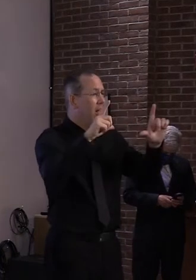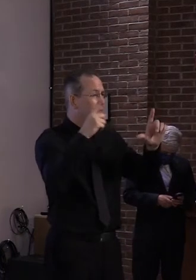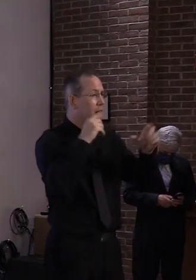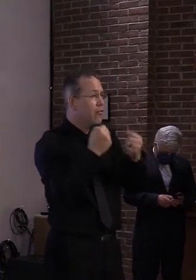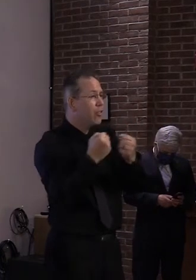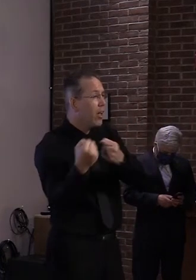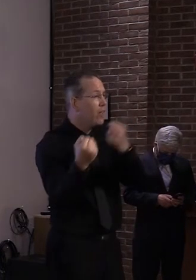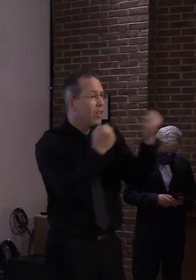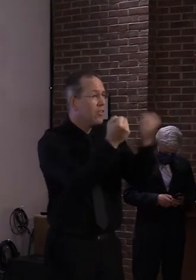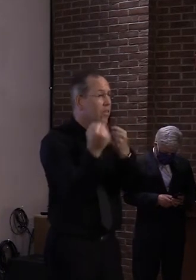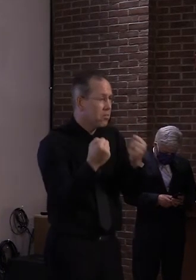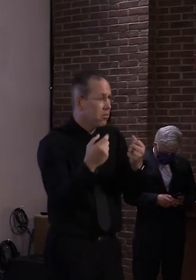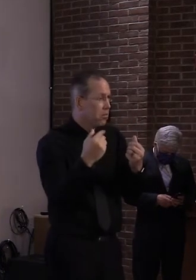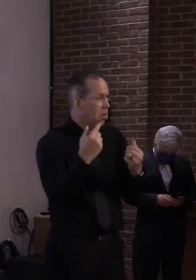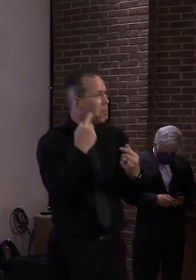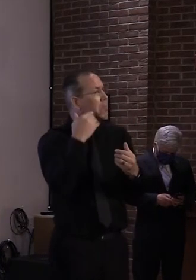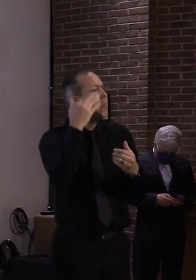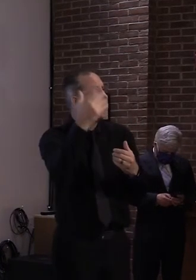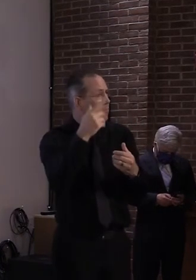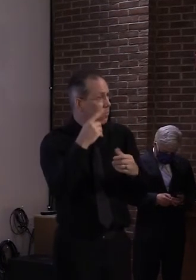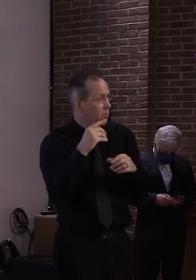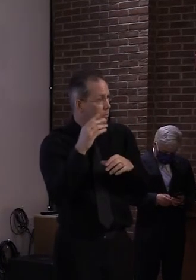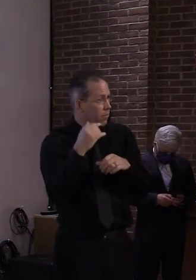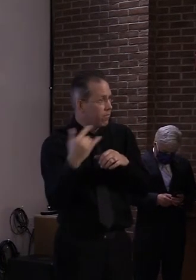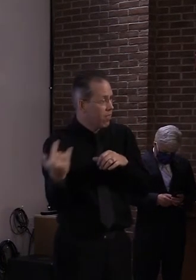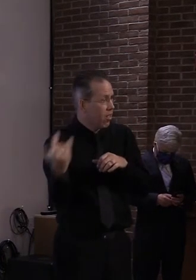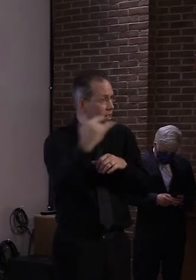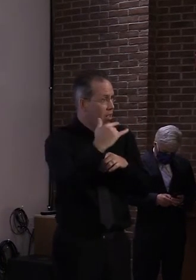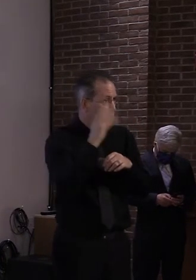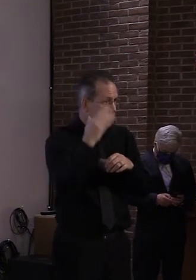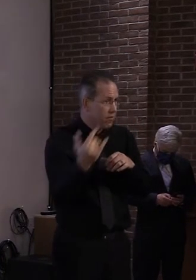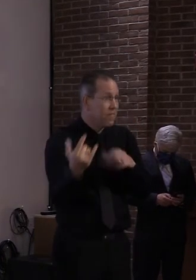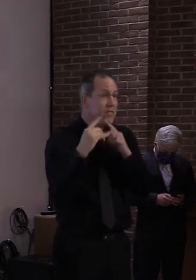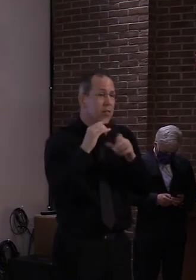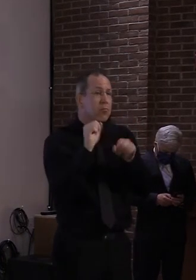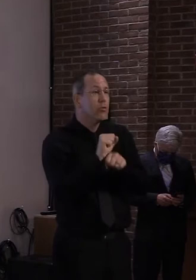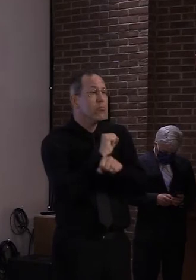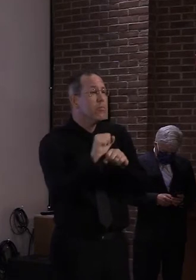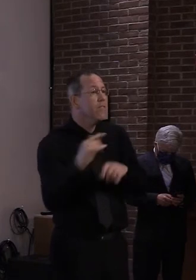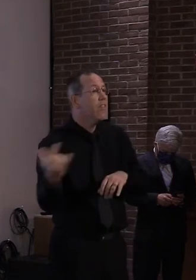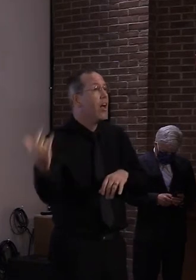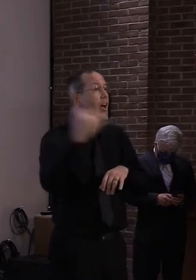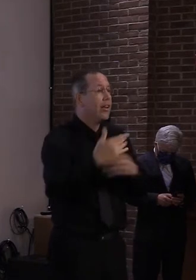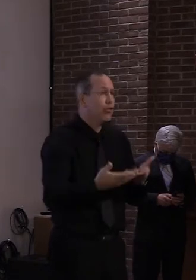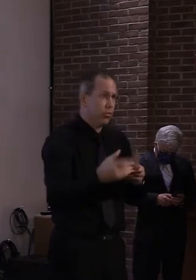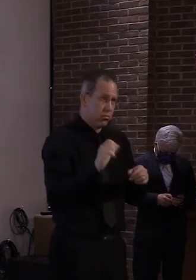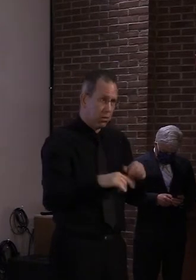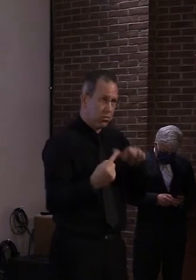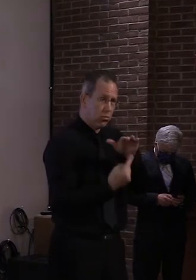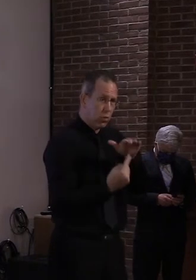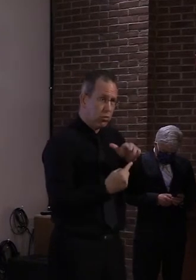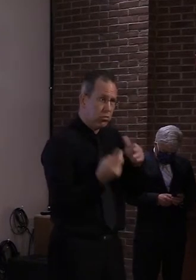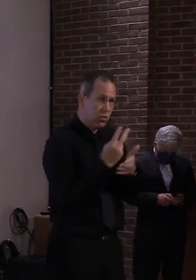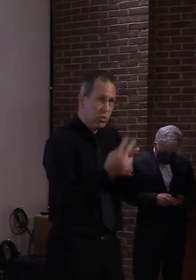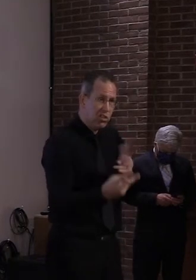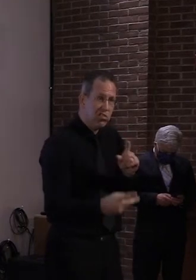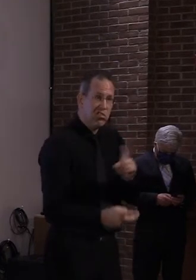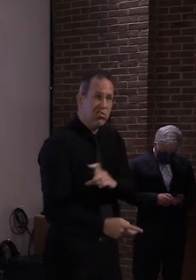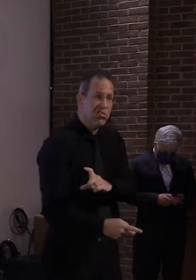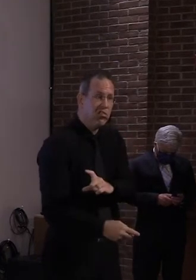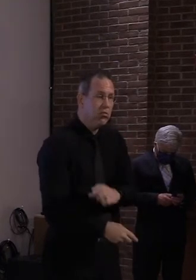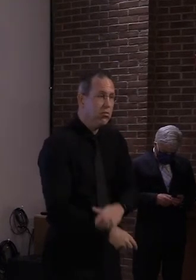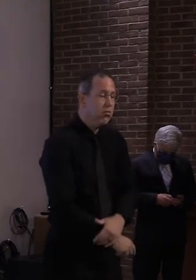outbreaks and the spikes that we're seeing throughout the country, I think it would be best if everyone just conditioned